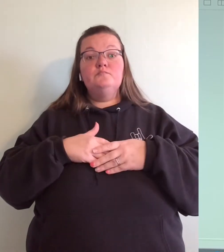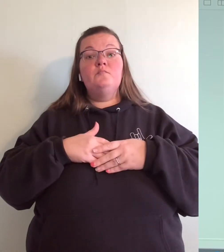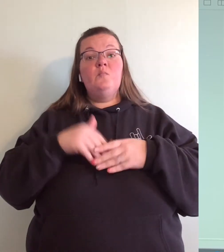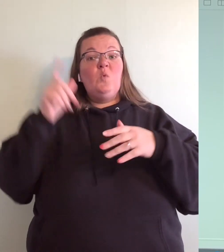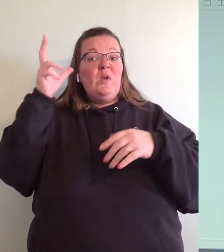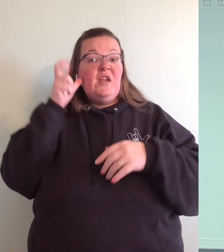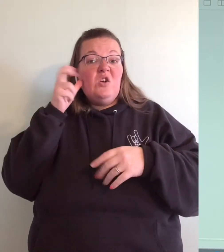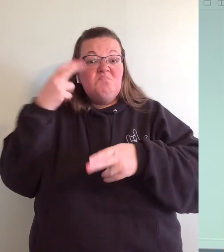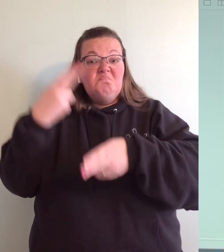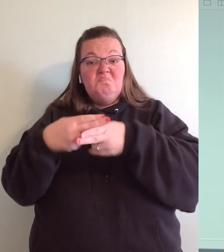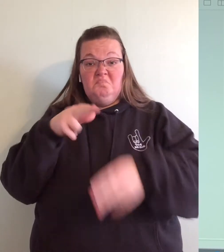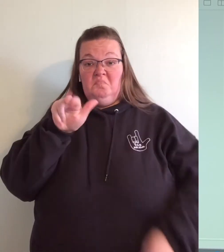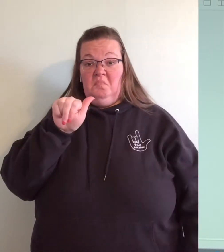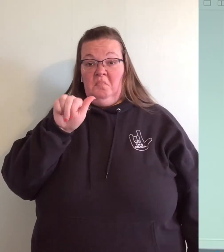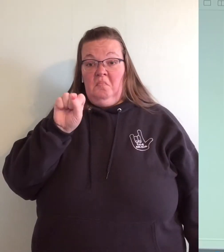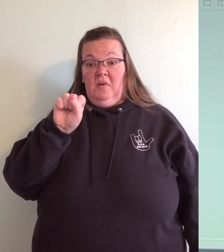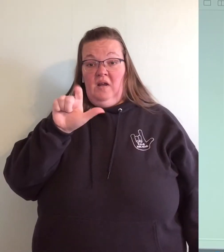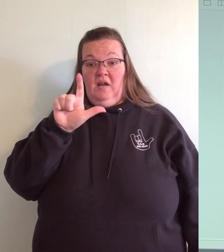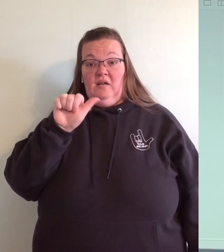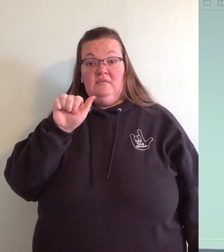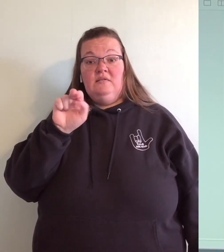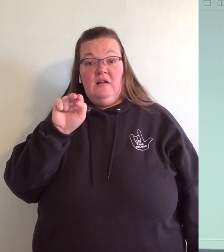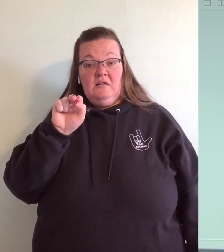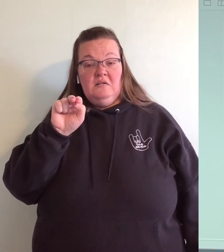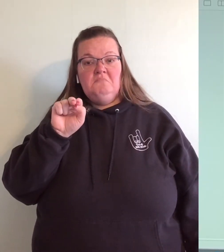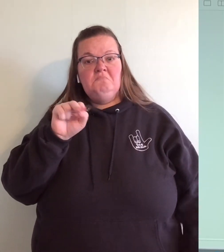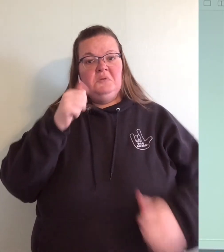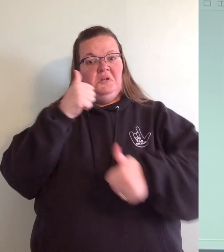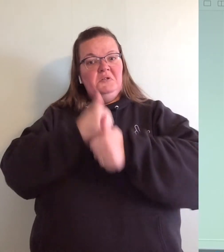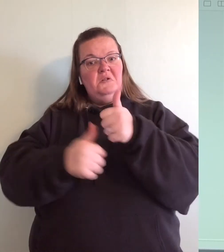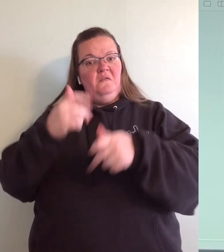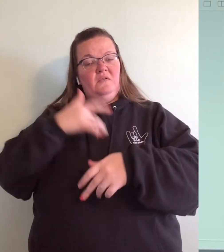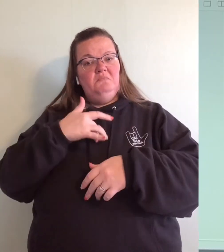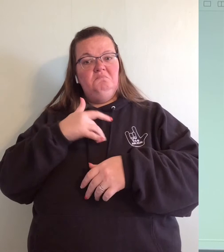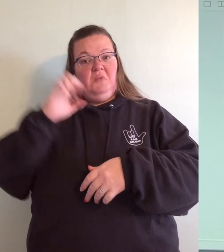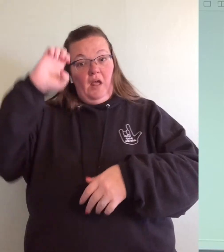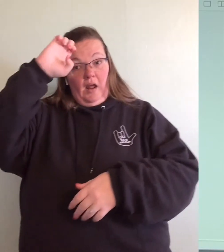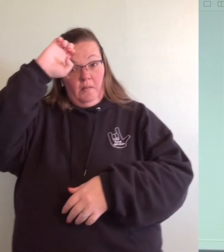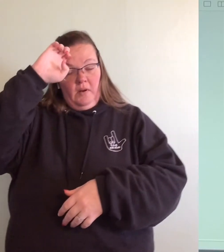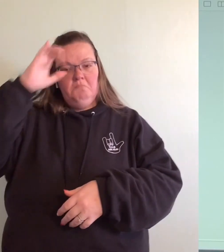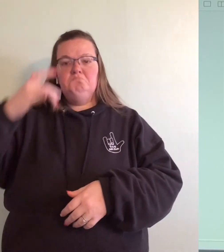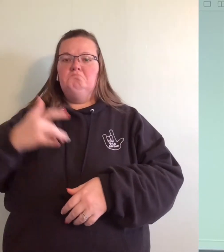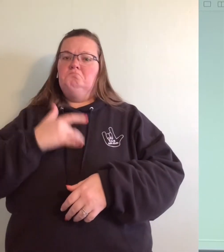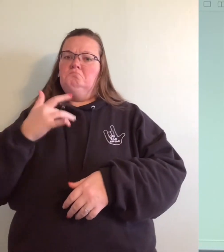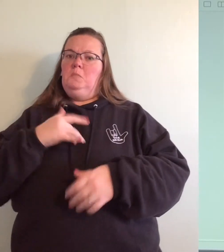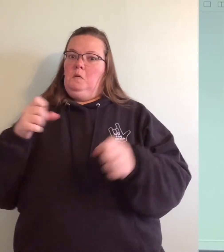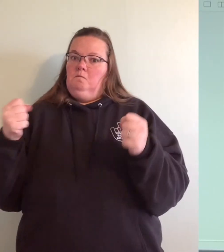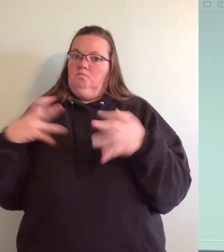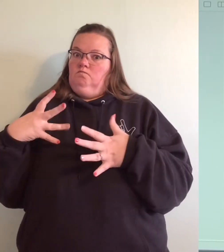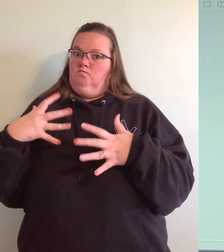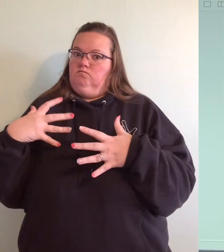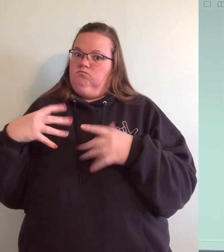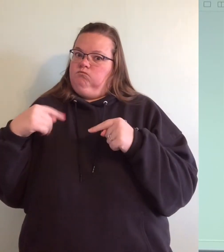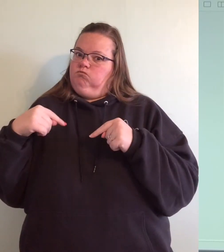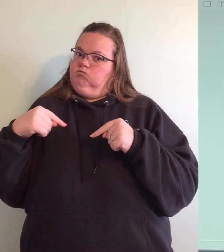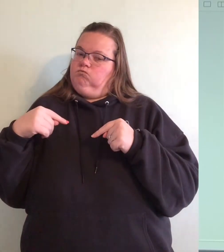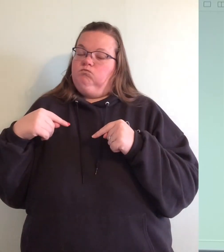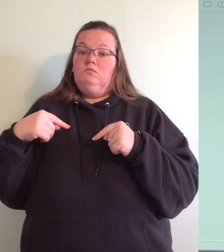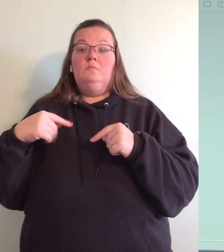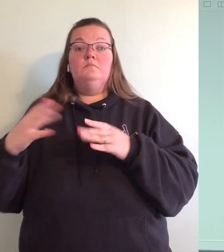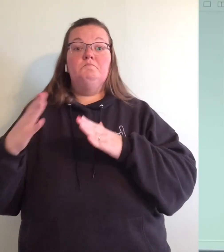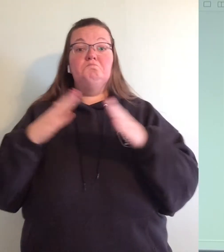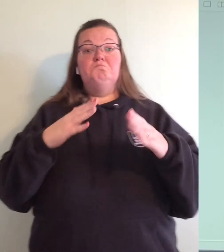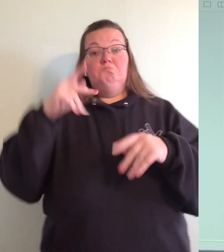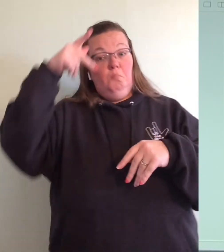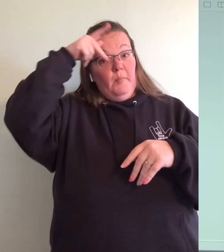of Aslan, each of the children felt something jump in its insides. Edmund felt a sensation of mysterious horror. Peter felt